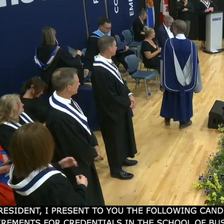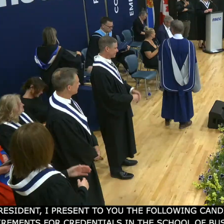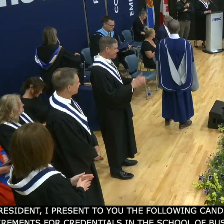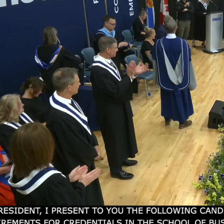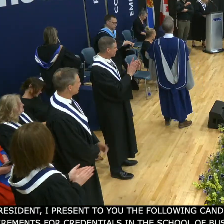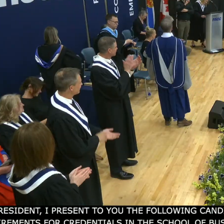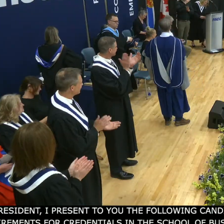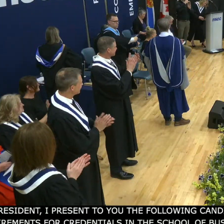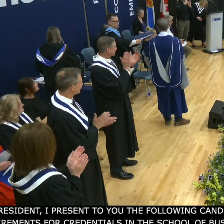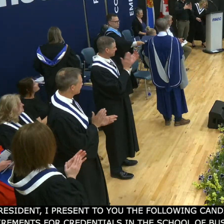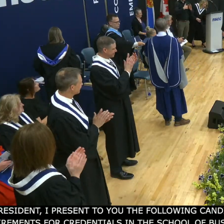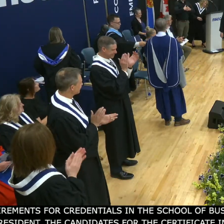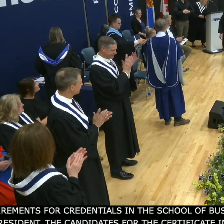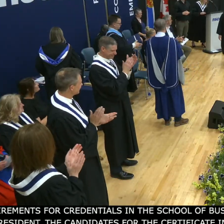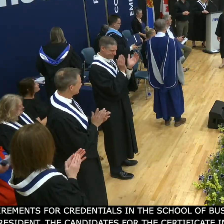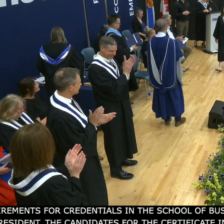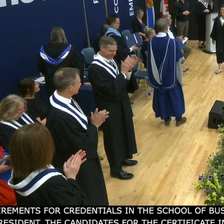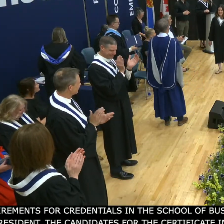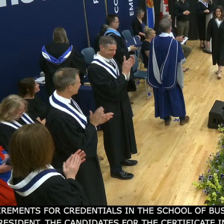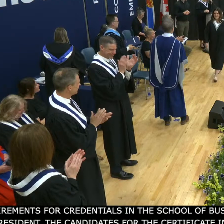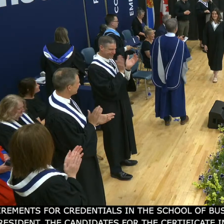Adams.